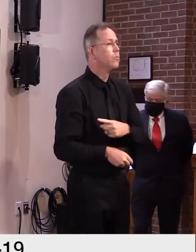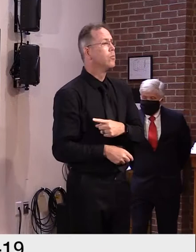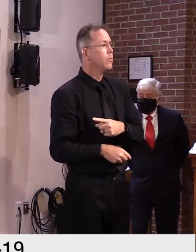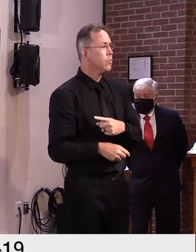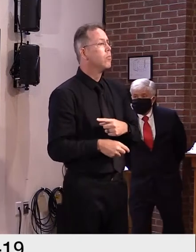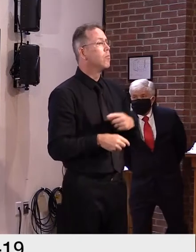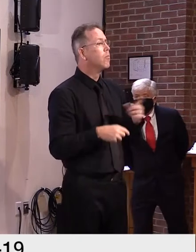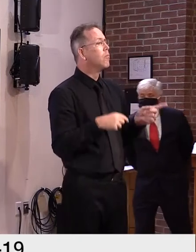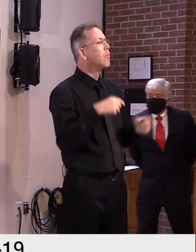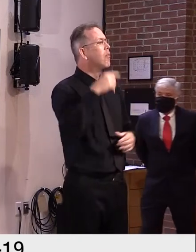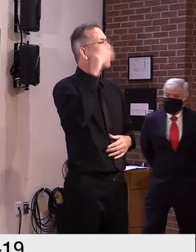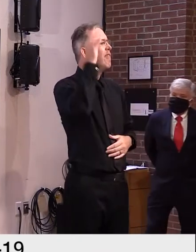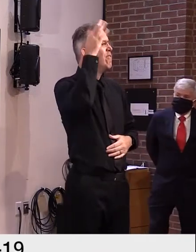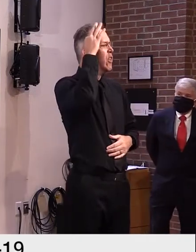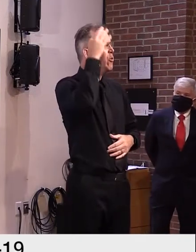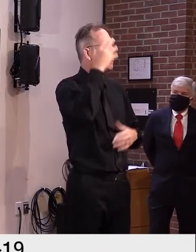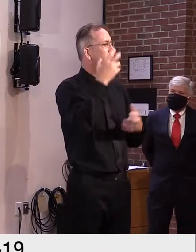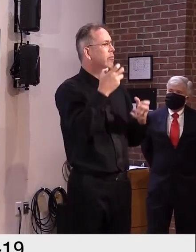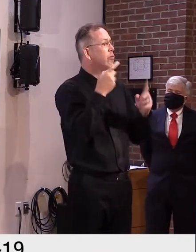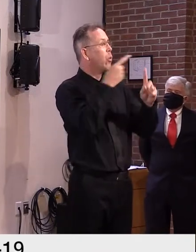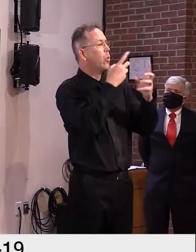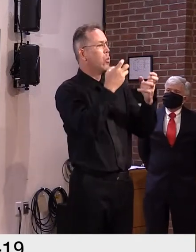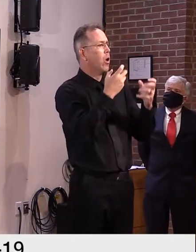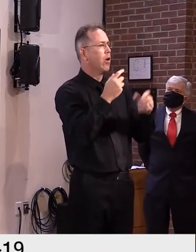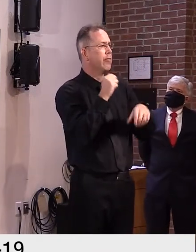the nursing homes all throughout the country.